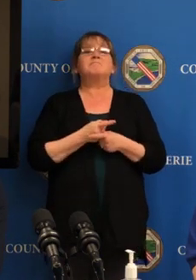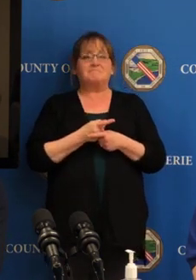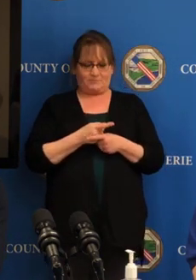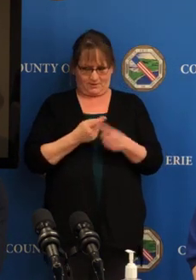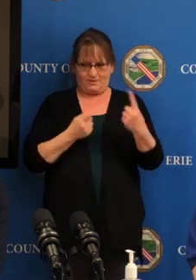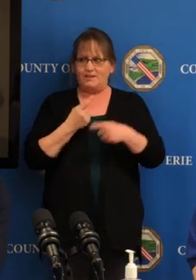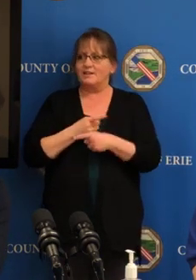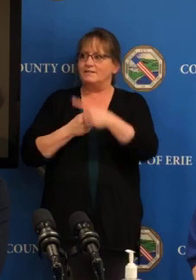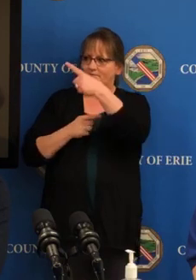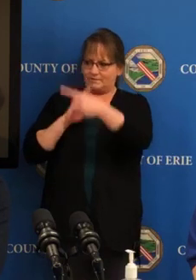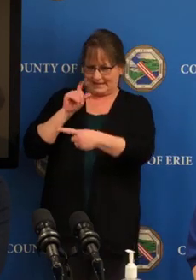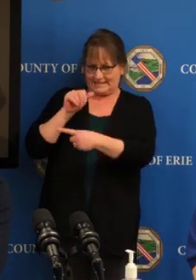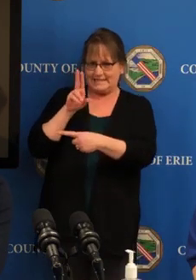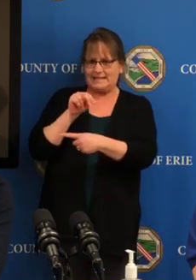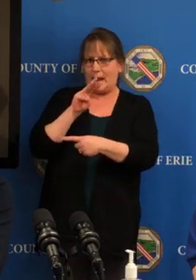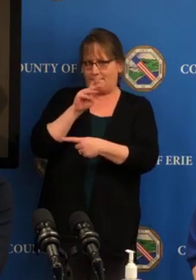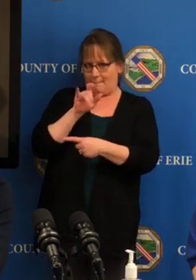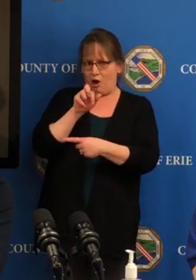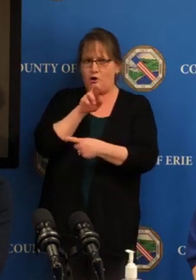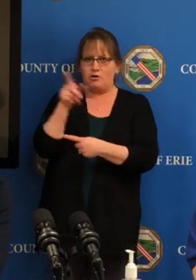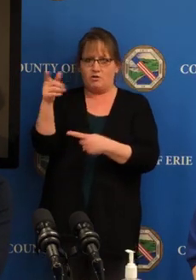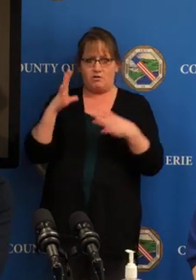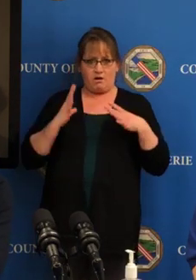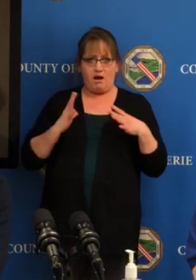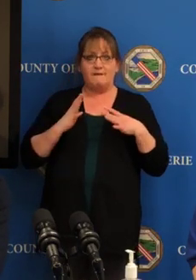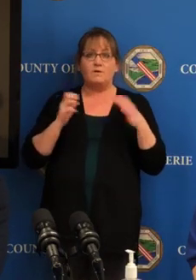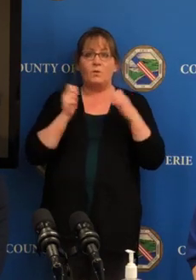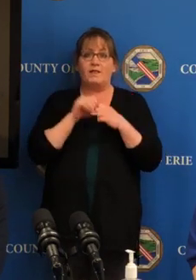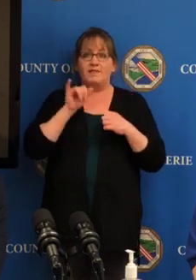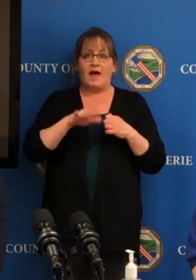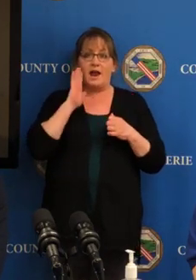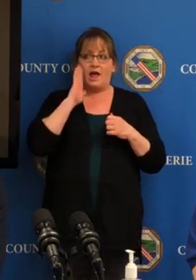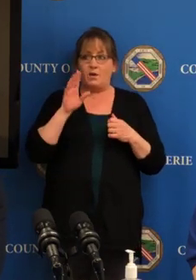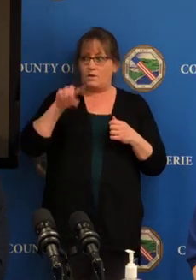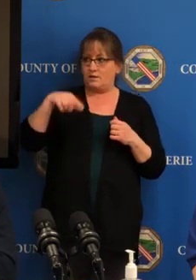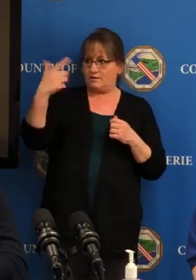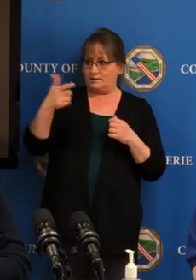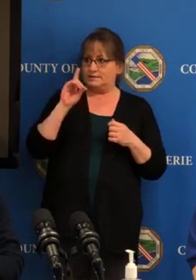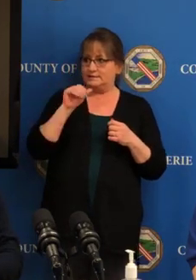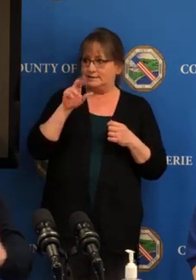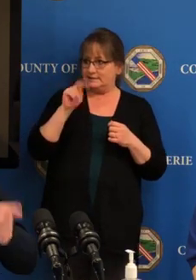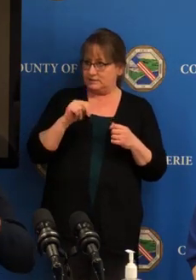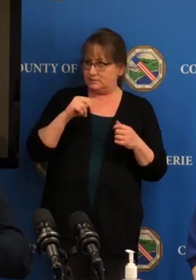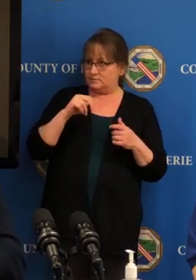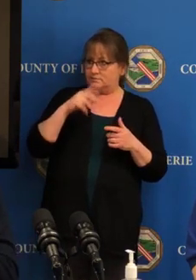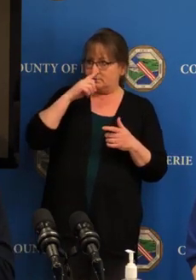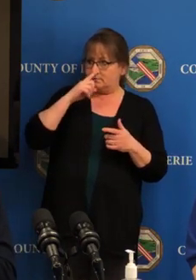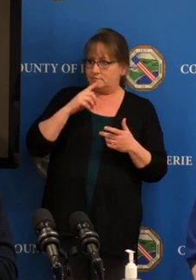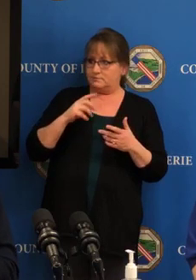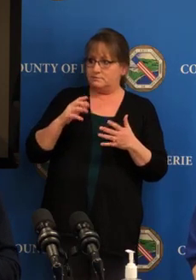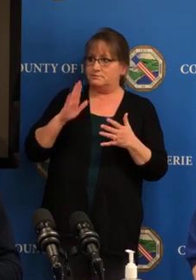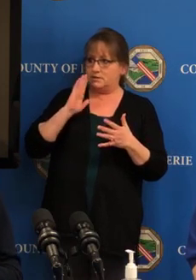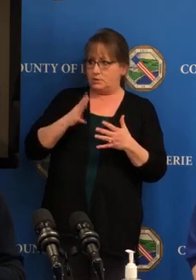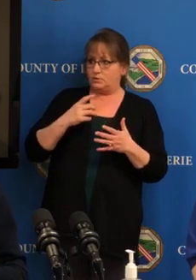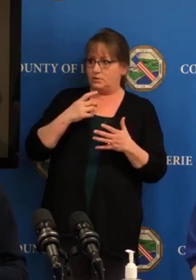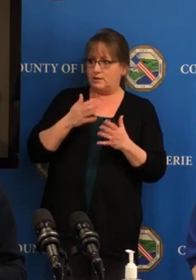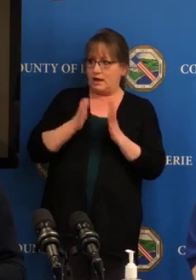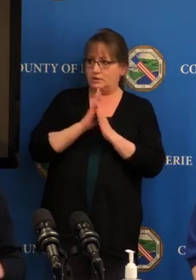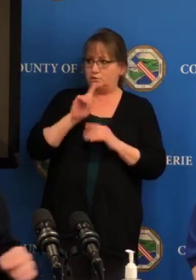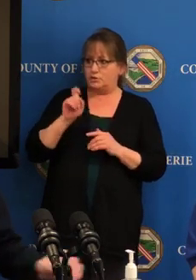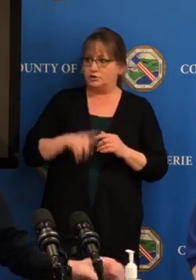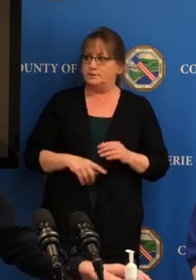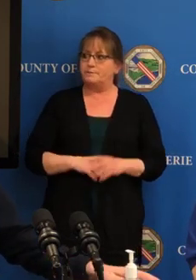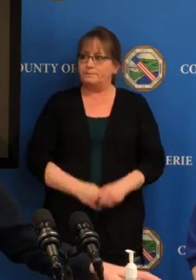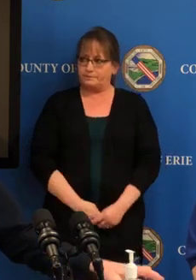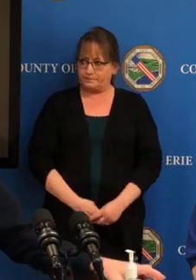off yesterday. Dan Meyer, he's been off. And with that, I'm going to turn it over to Dan to start asking some questions, which I'll repeat into the microphone.